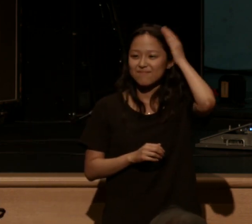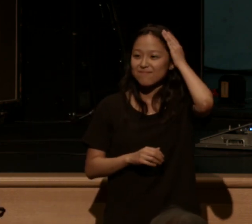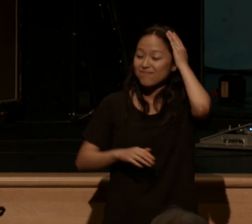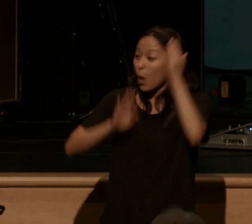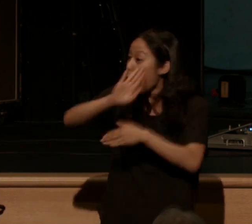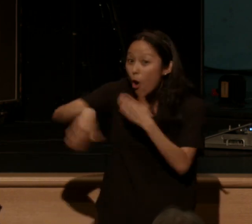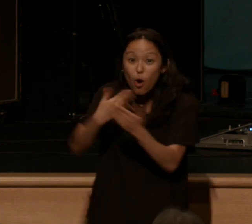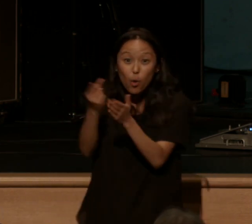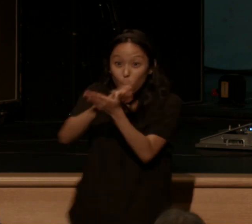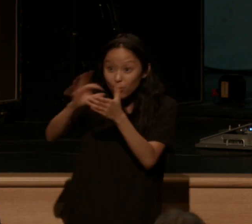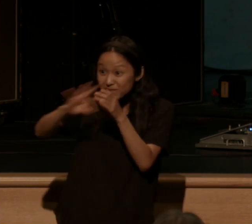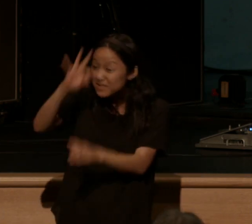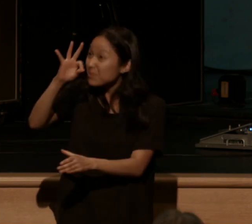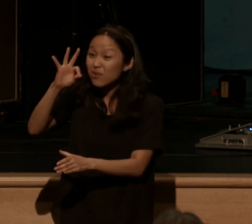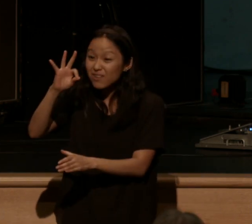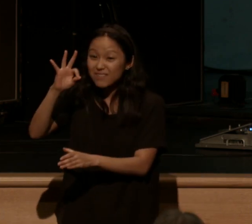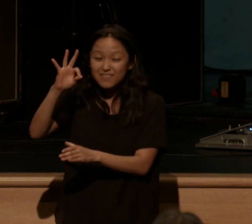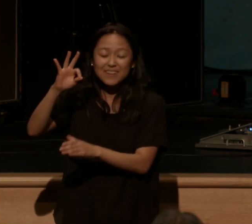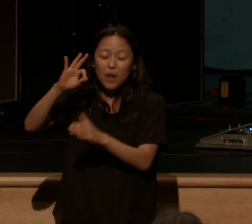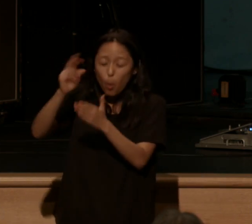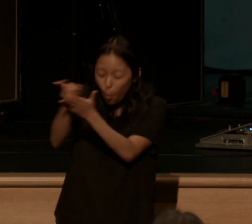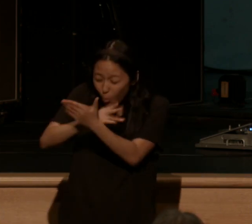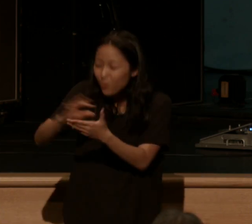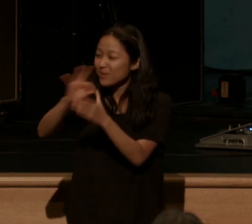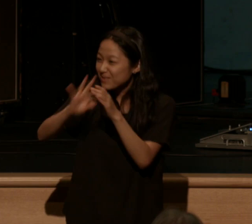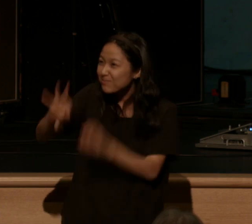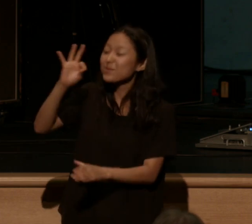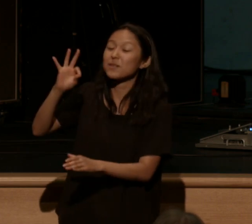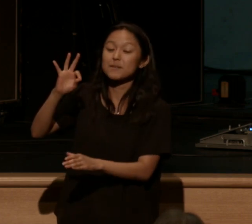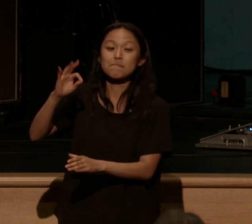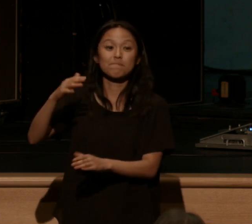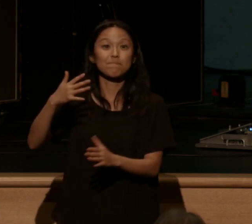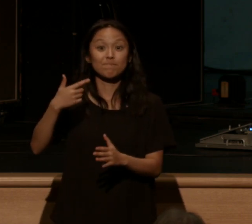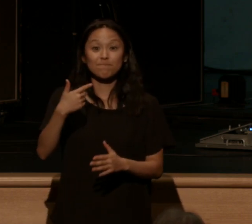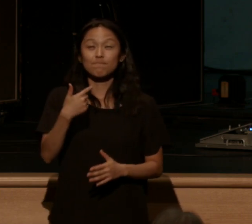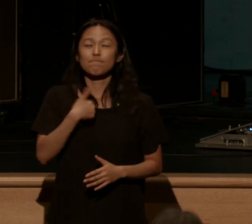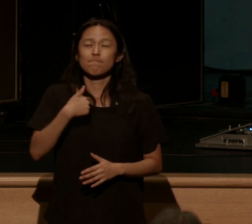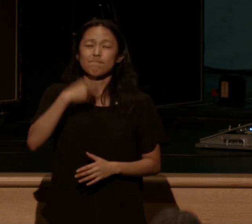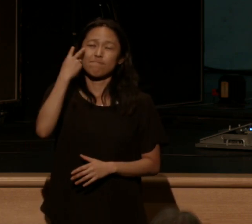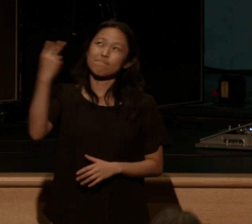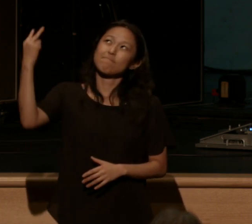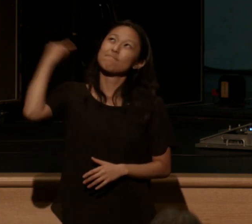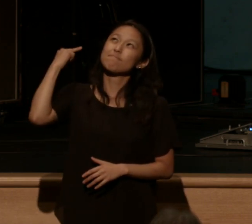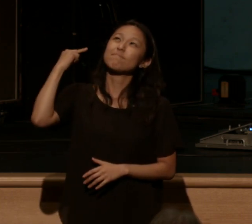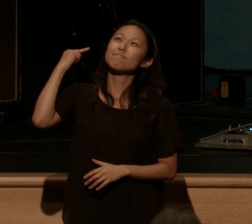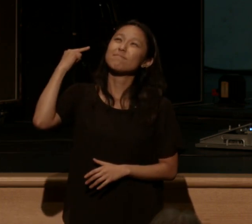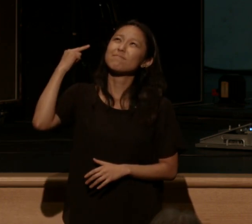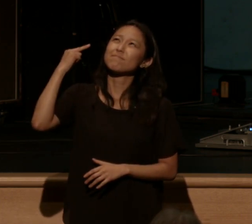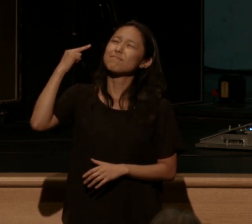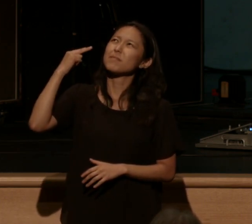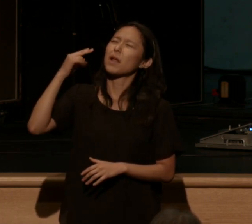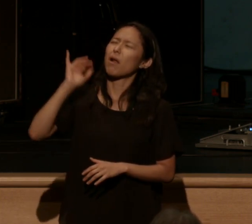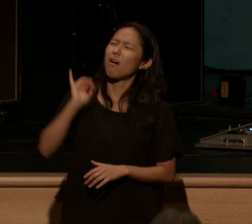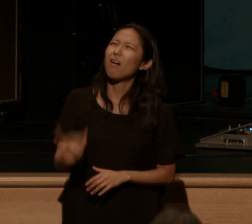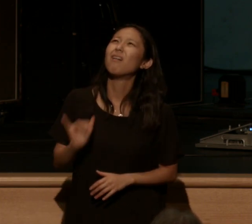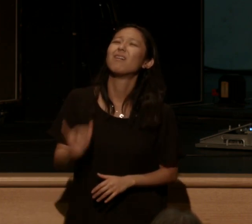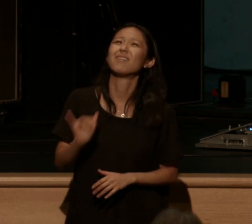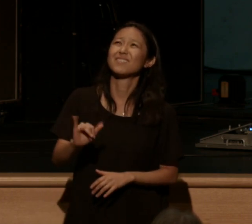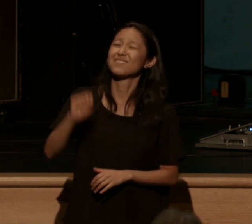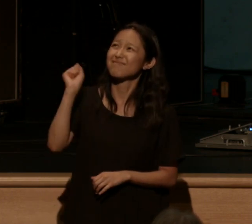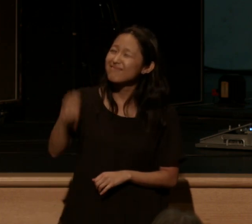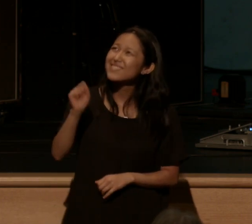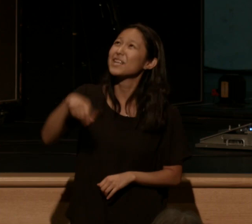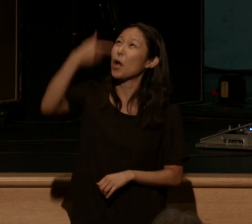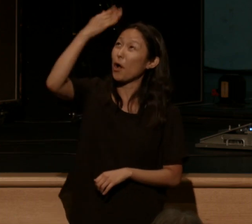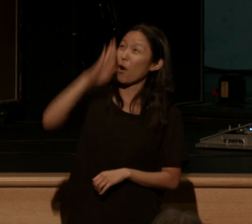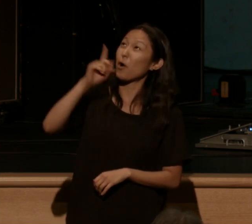It's all the Holy Spirit. It's just the Holy Spirit. And when I recall that, and I affirm that, I'm saying, God,